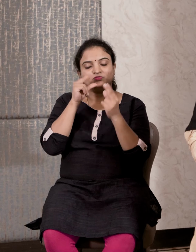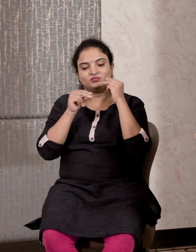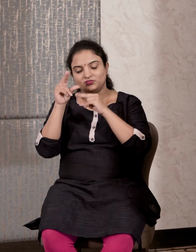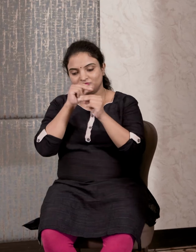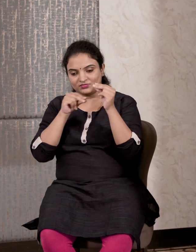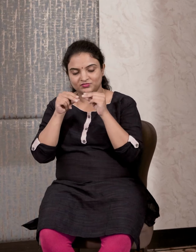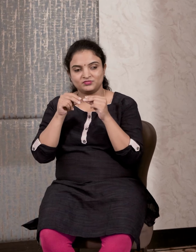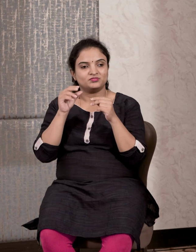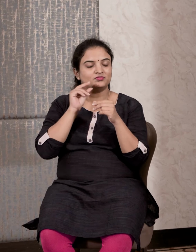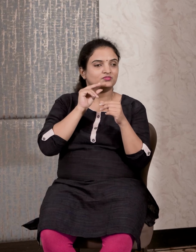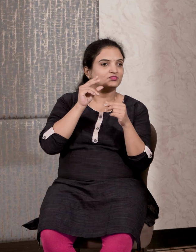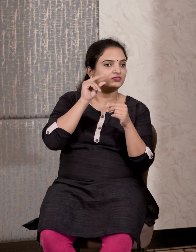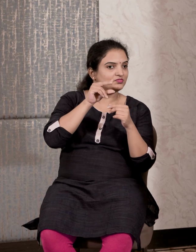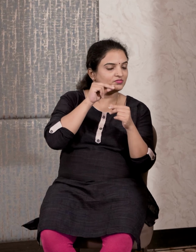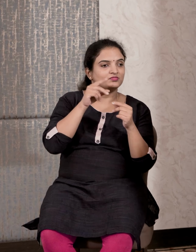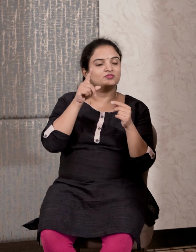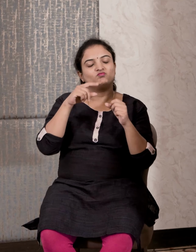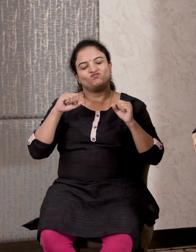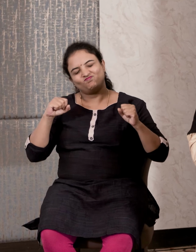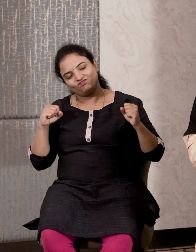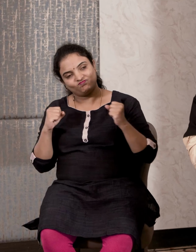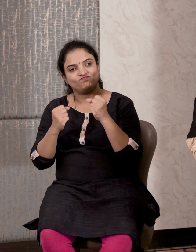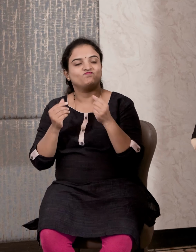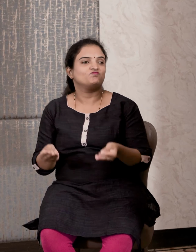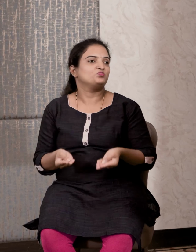individually and did a lot of effort.